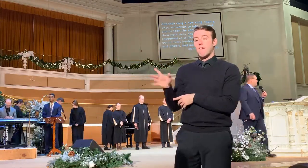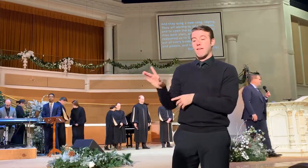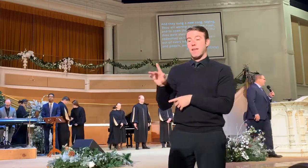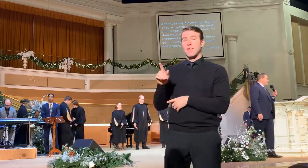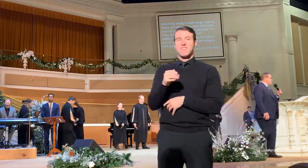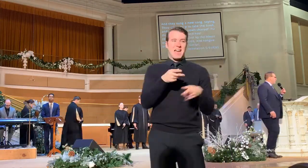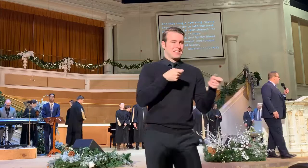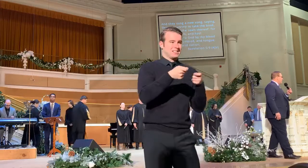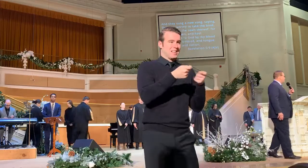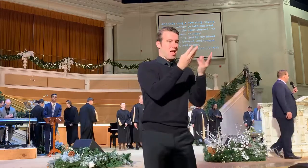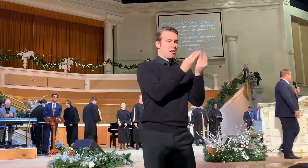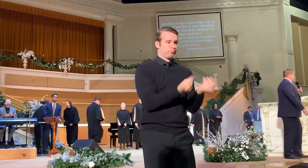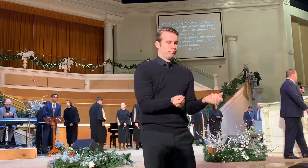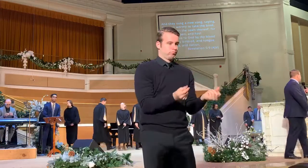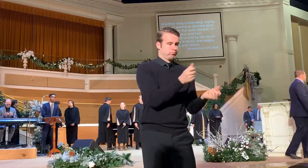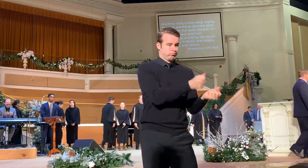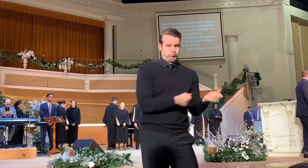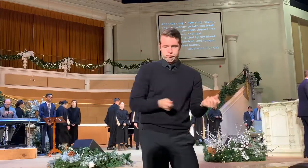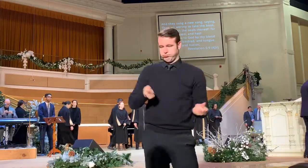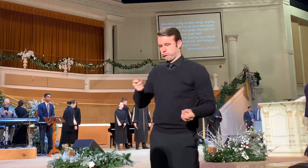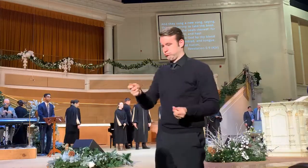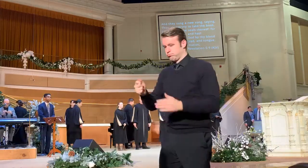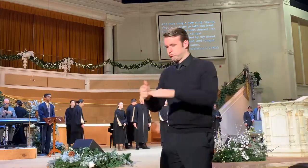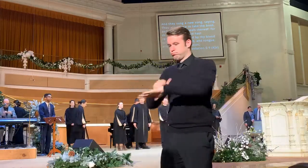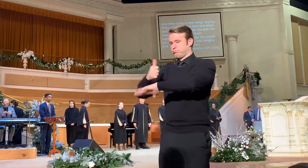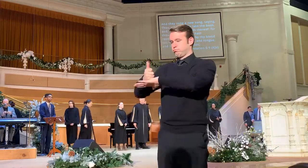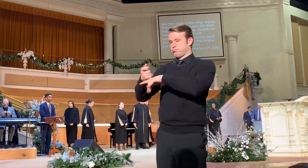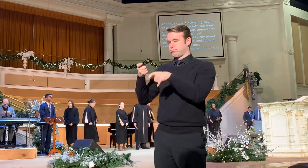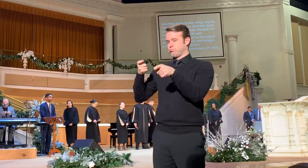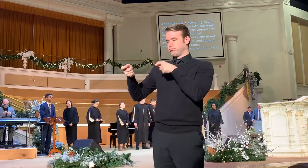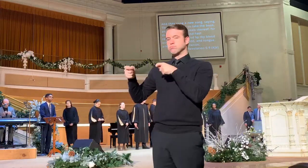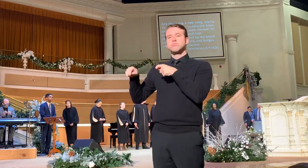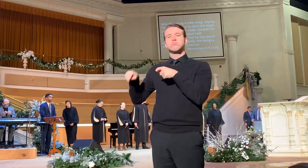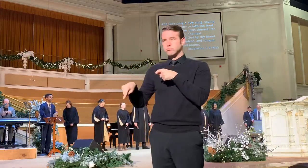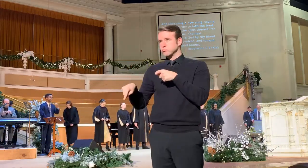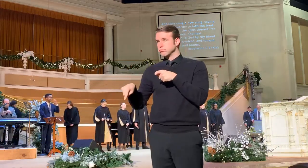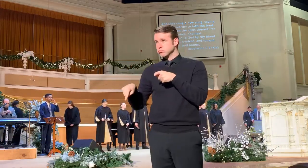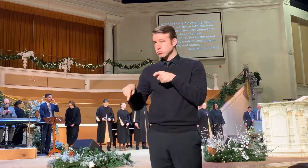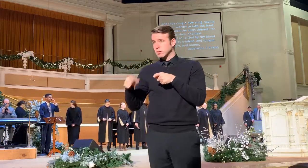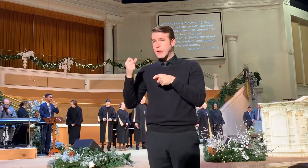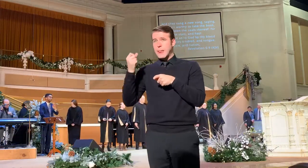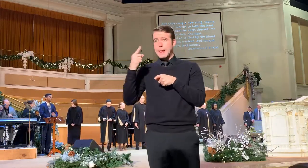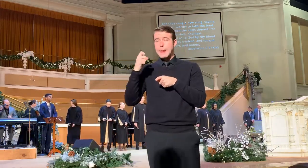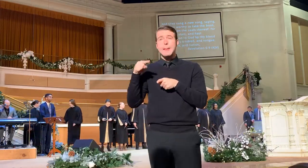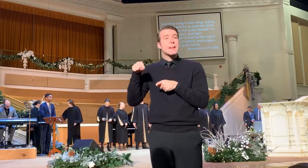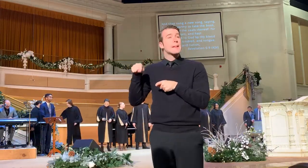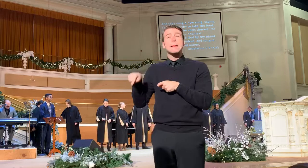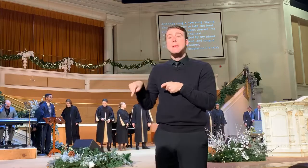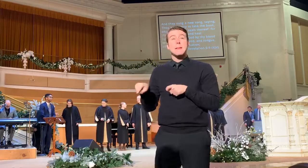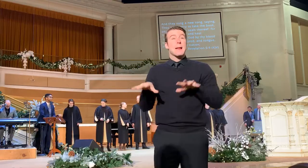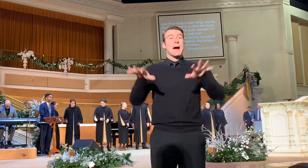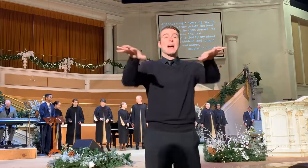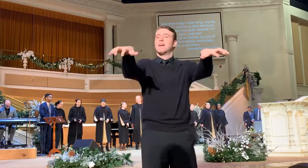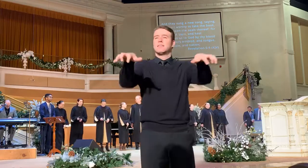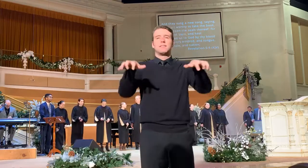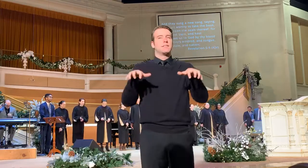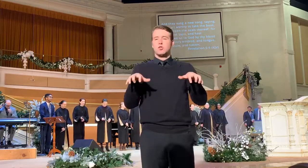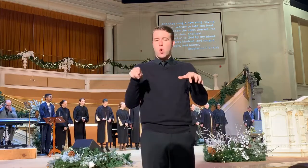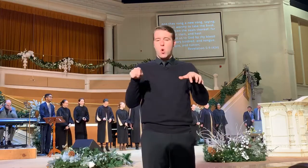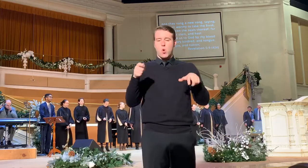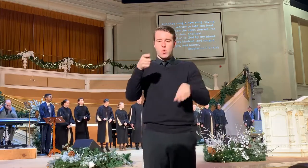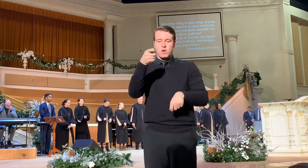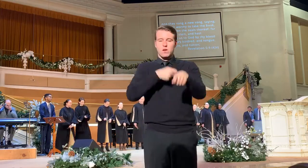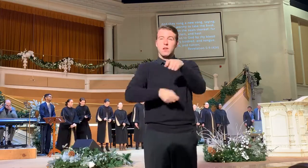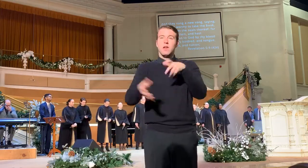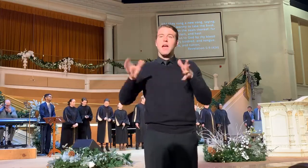back, the rod of justice and judgment is back. And notice, this one's not taking anything. This one's giving